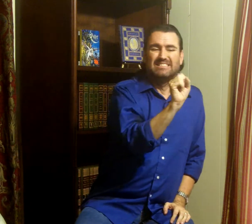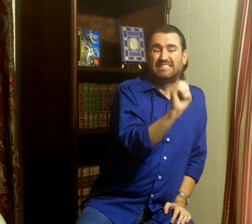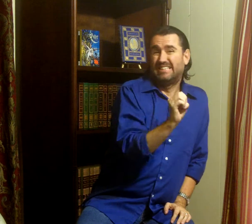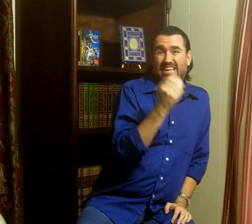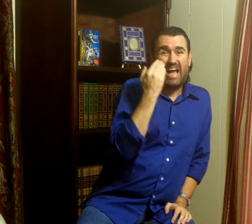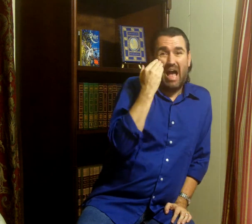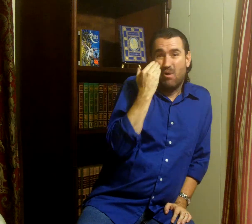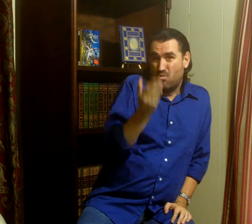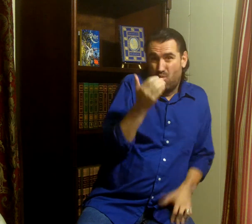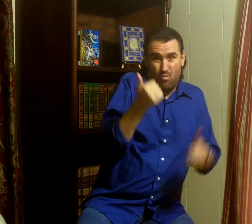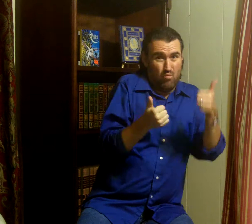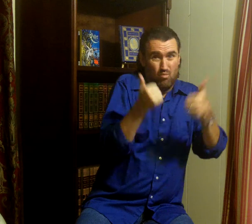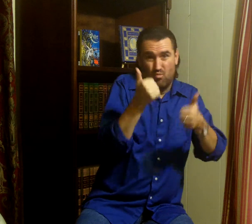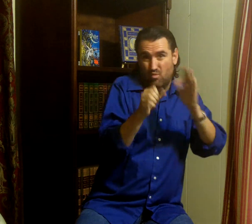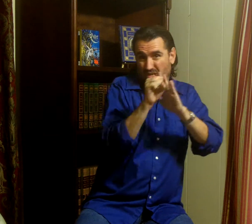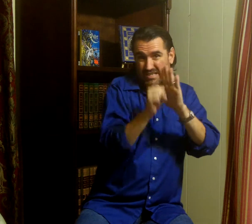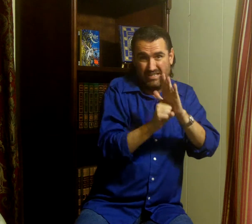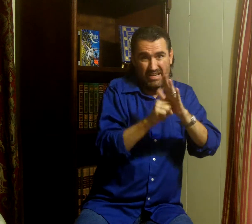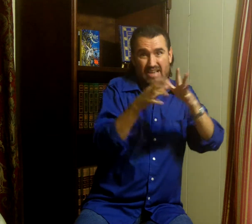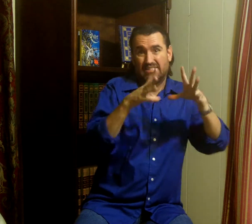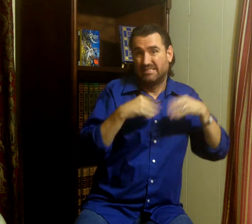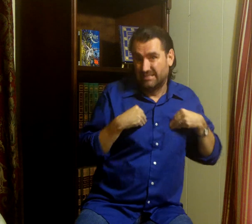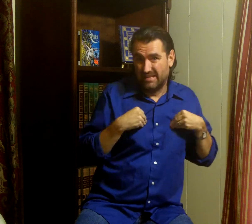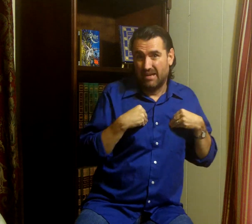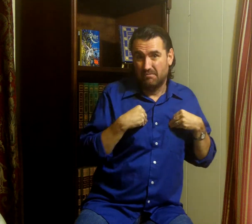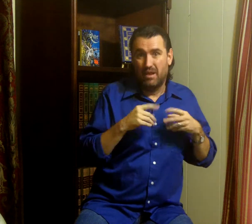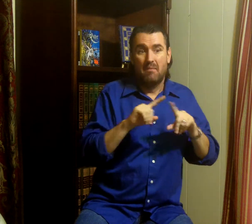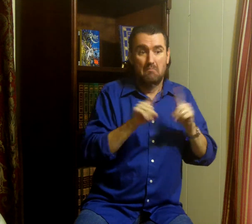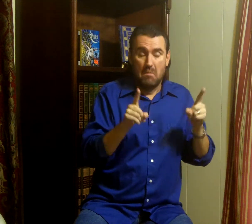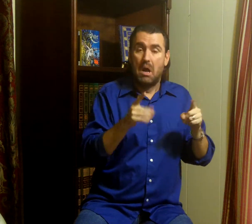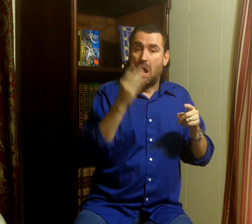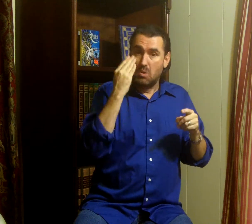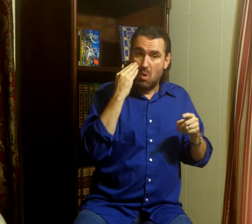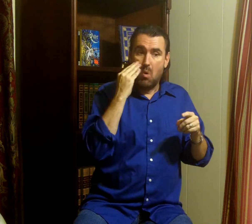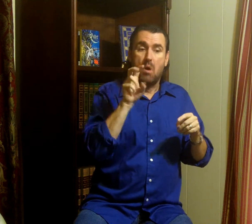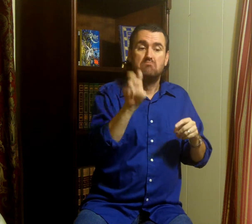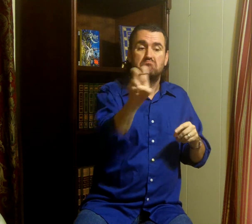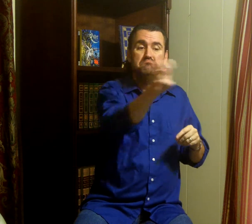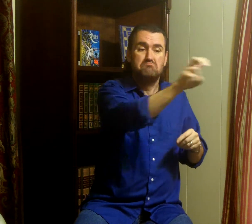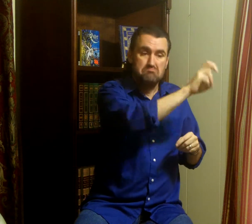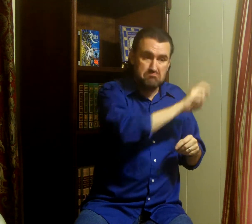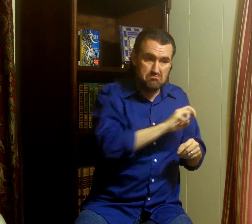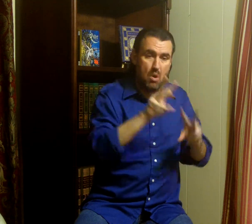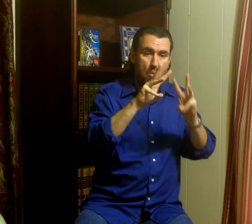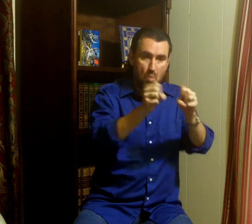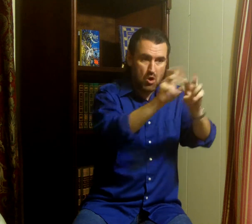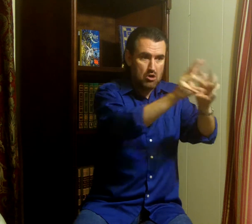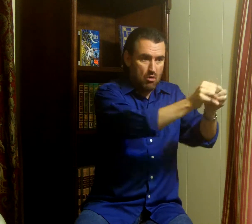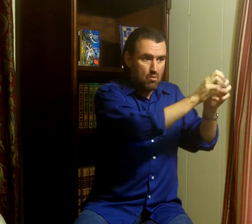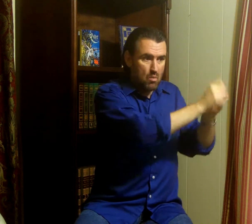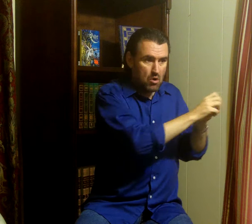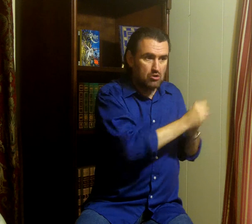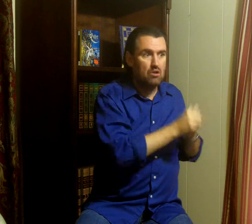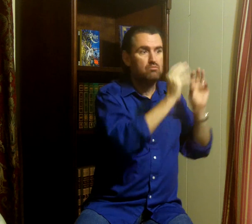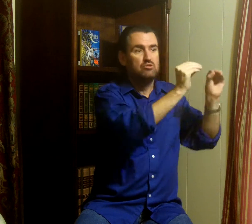give workshops in many other states, so I have some impression that their certification may